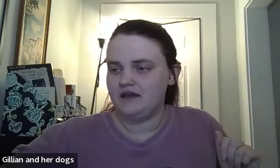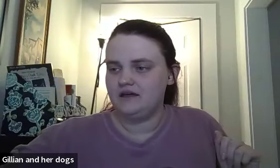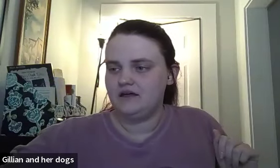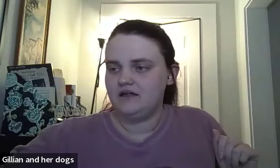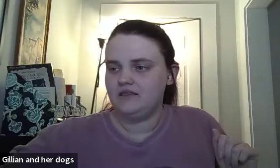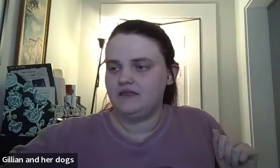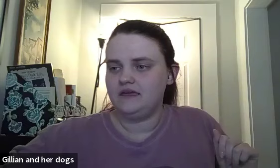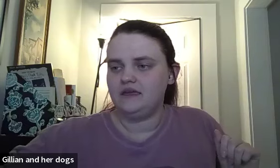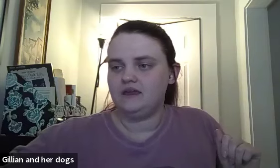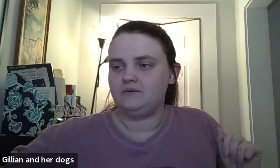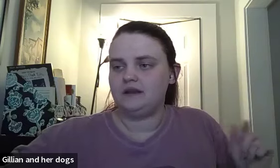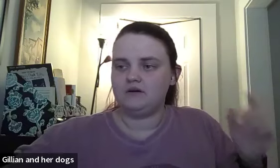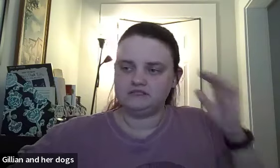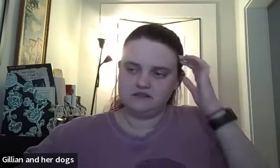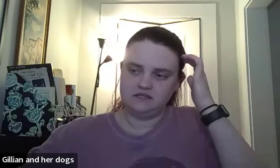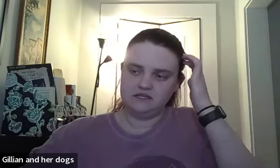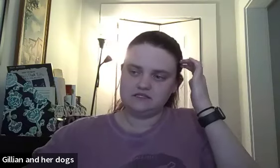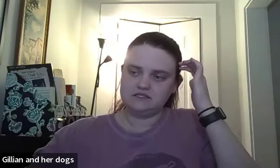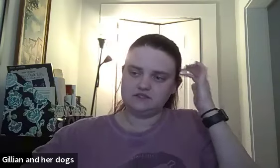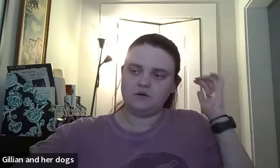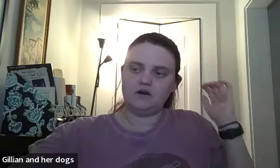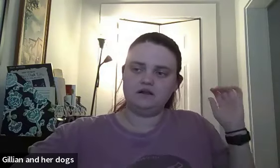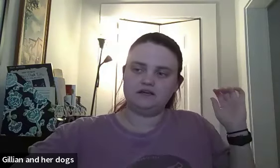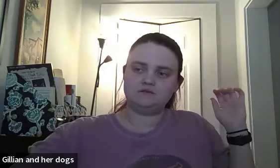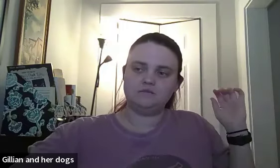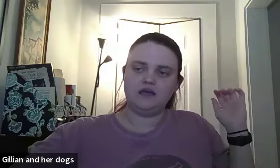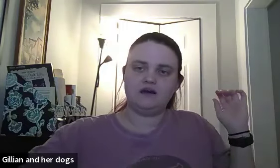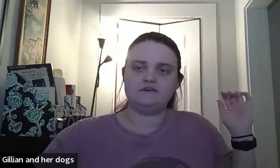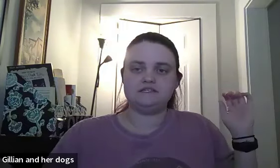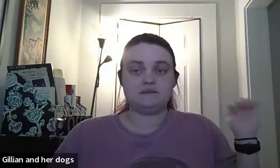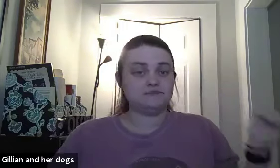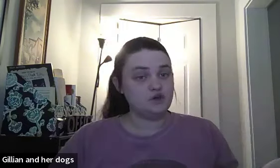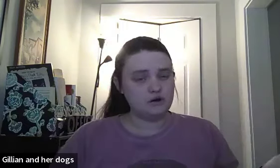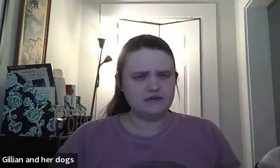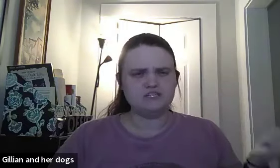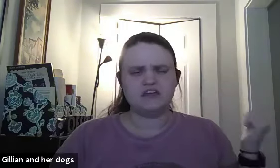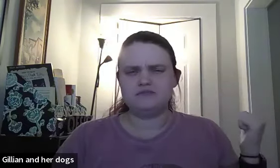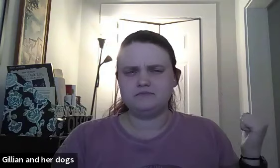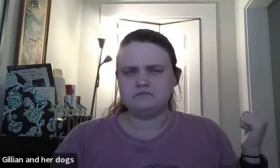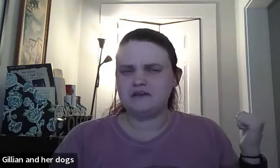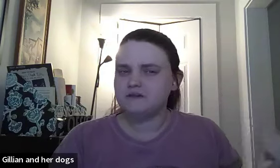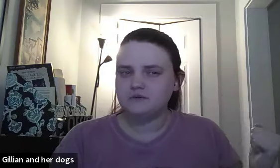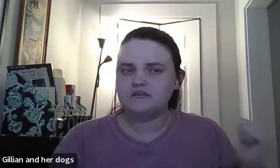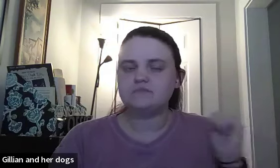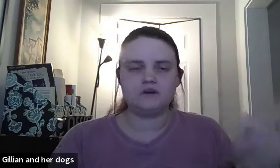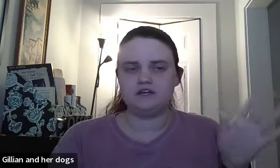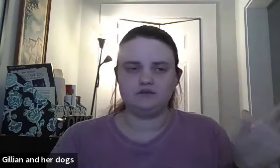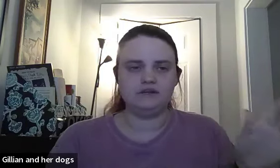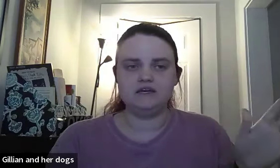Okay. Then we're now on to these. So our next one we have is I'm sorry, which I feel like we've done, but we're going to do it